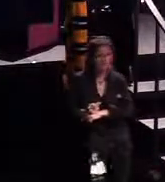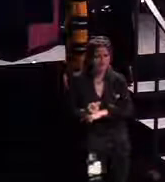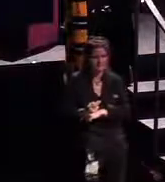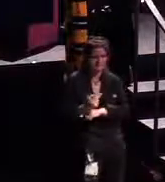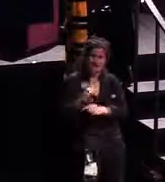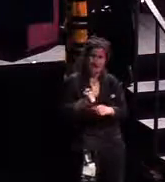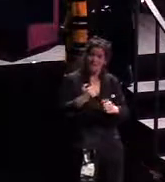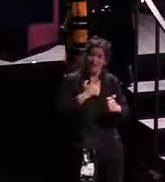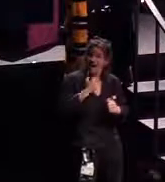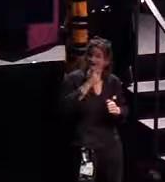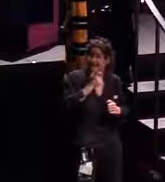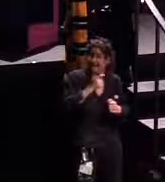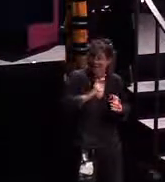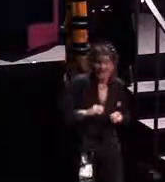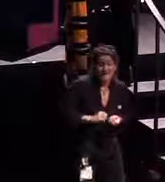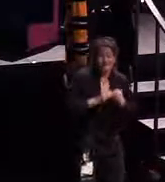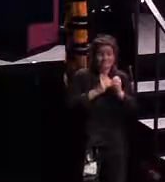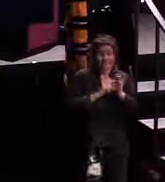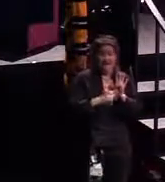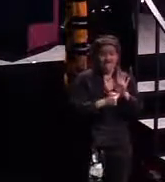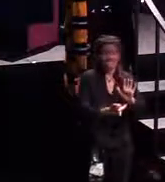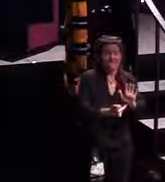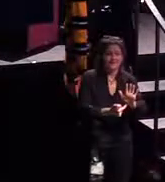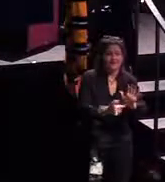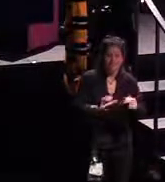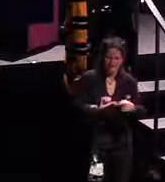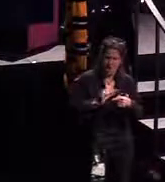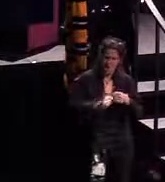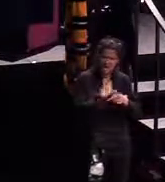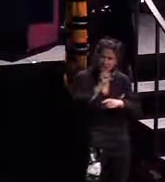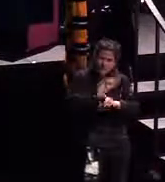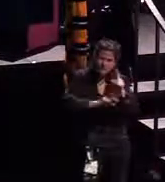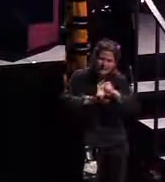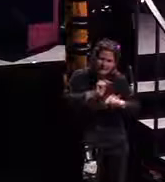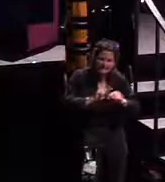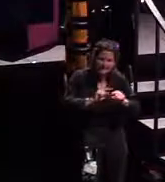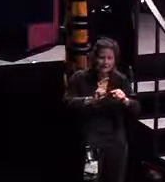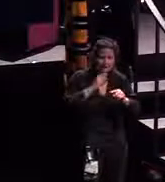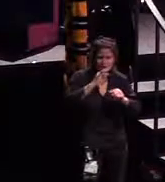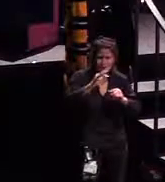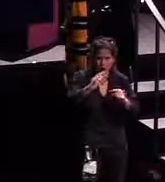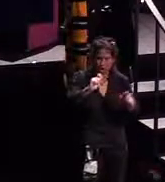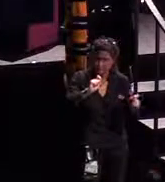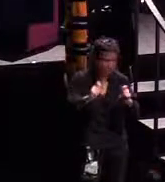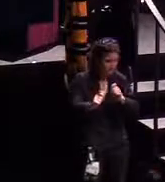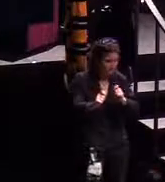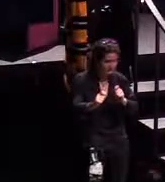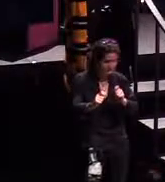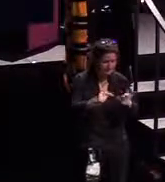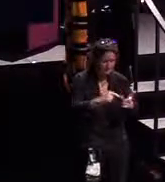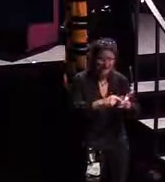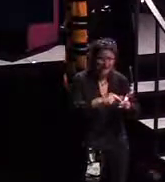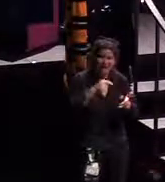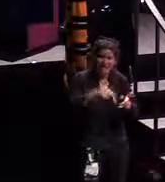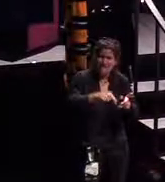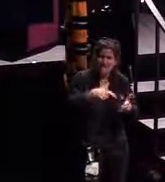to life. Her next tweet had a very different tone. This is amazing,